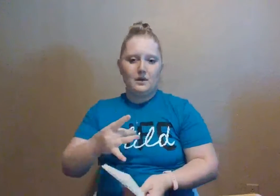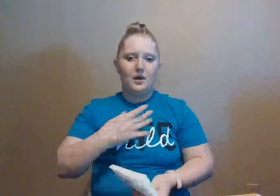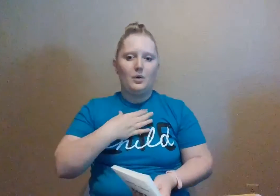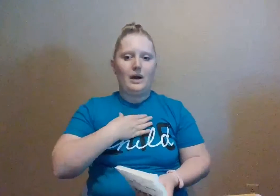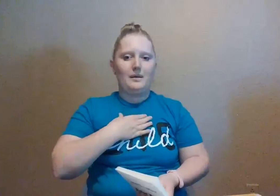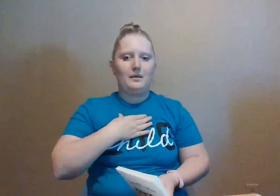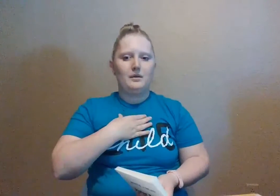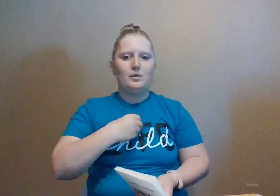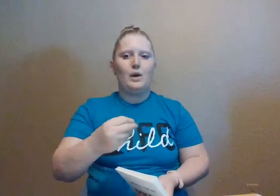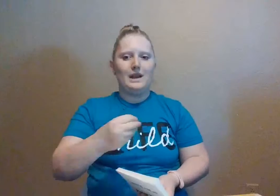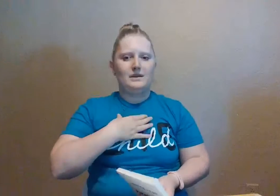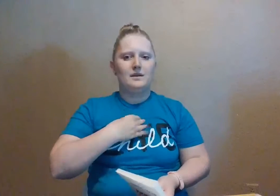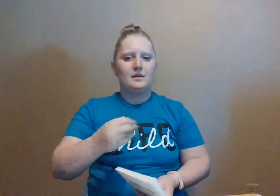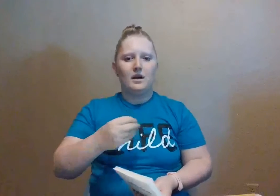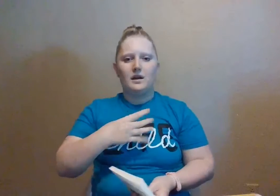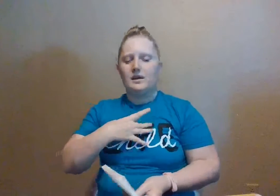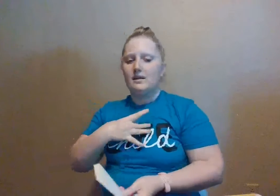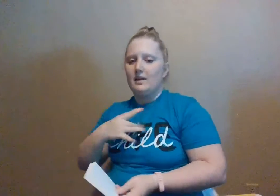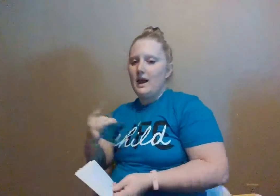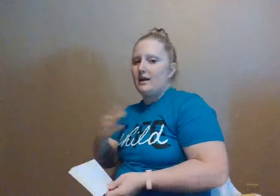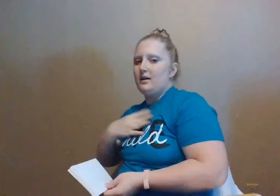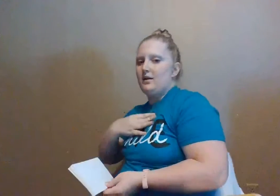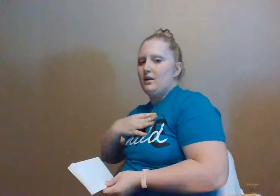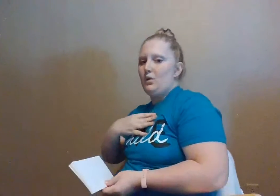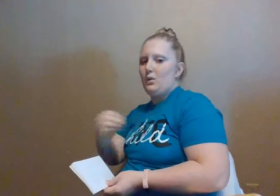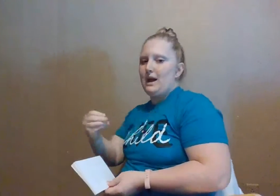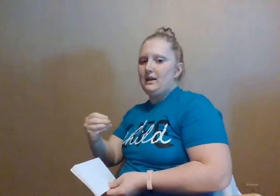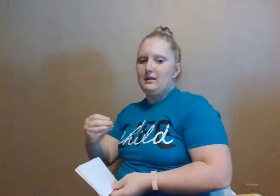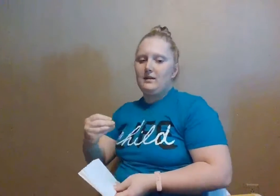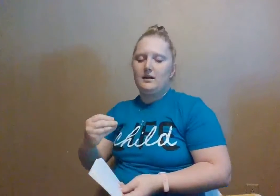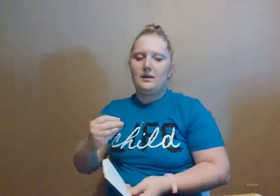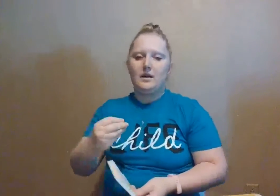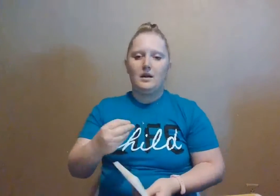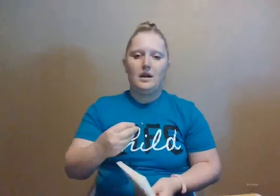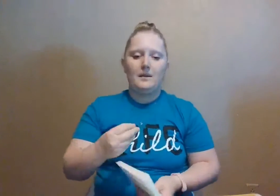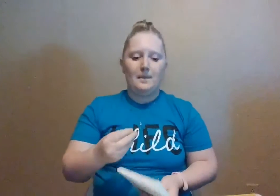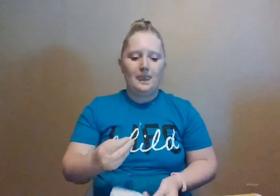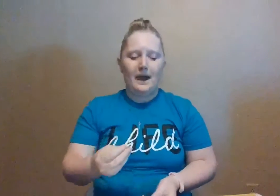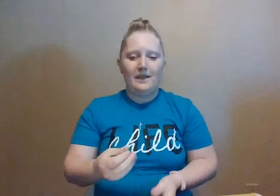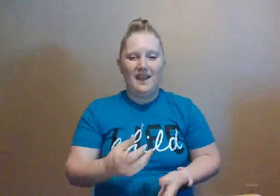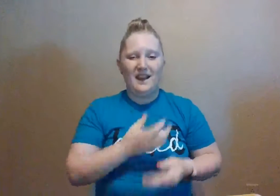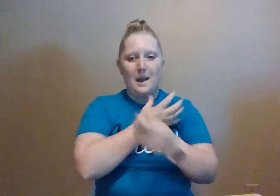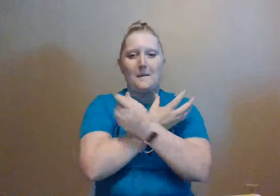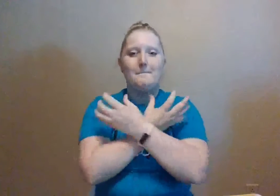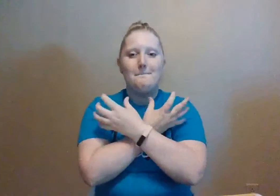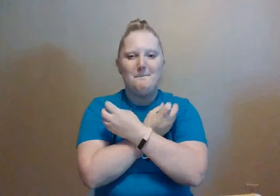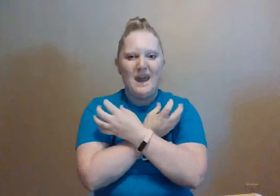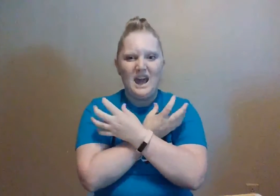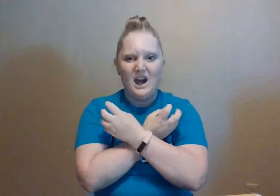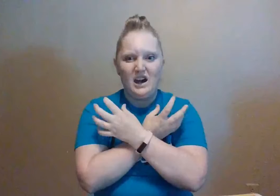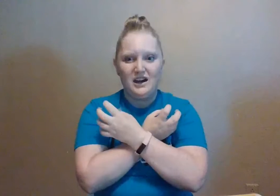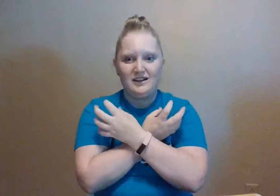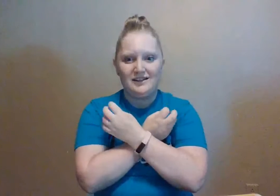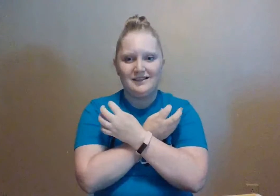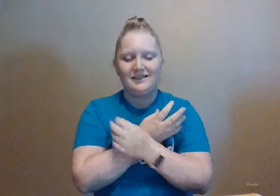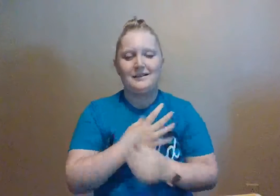oh wait, white. Sorry, that's like white, and then bear.